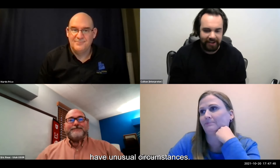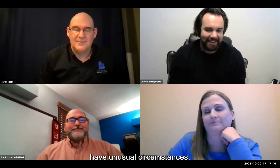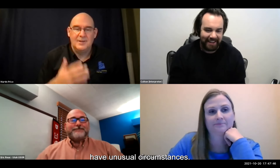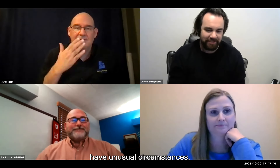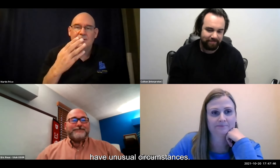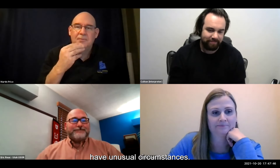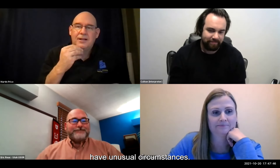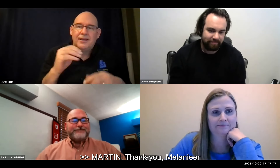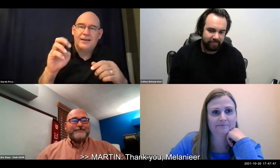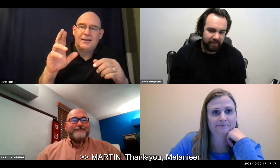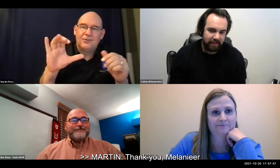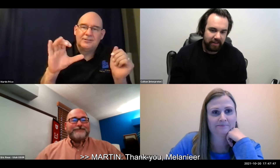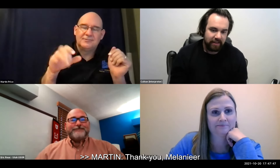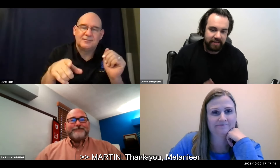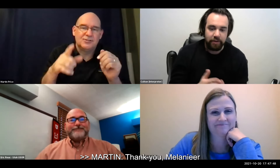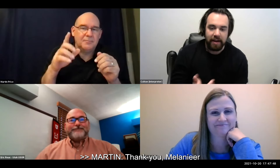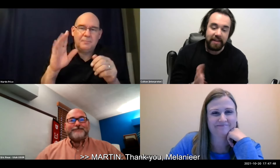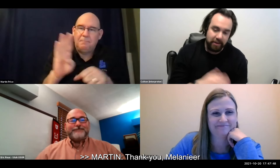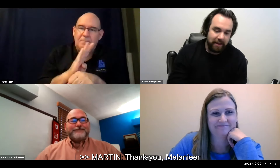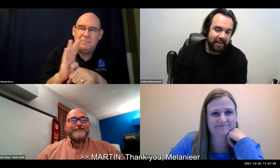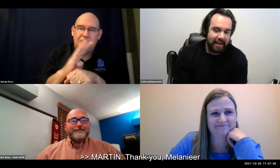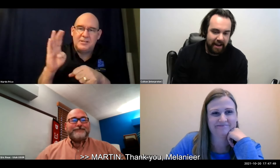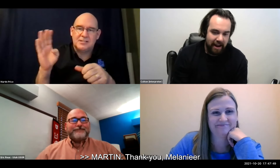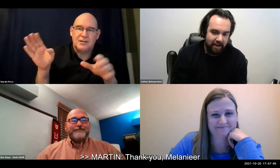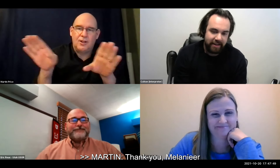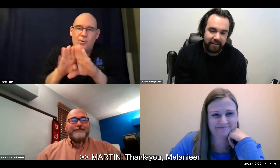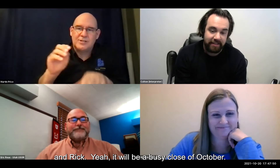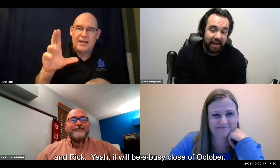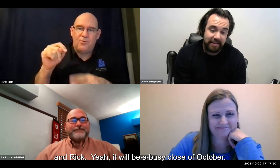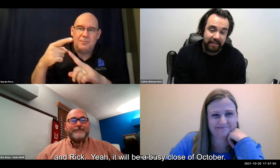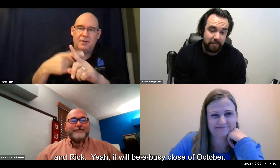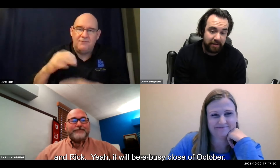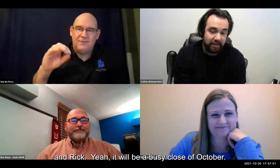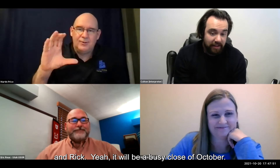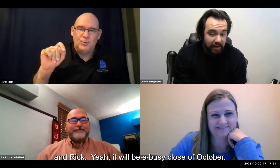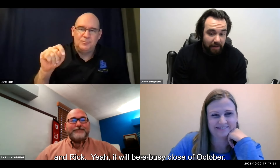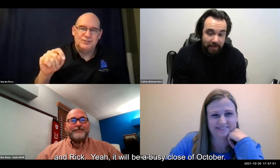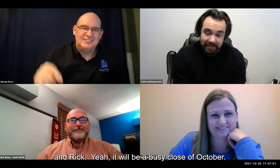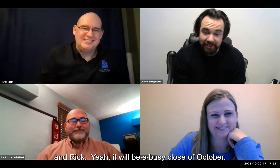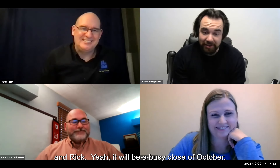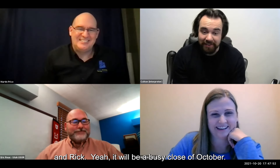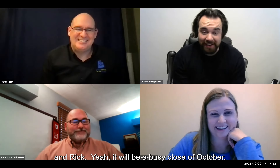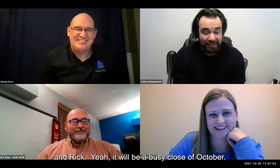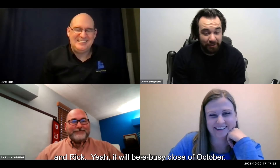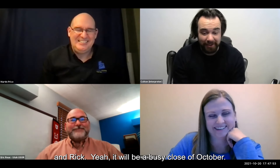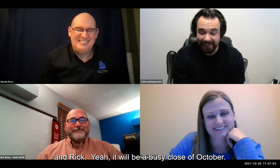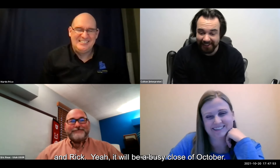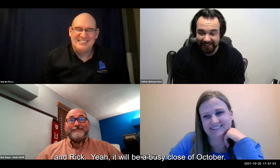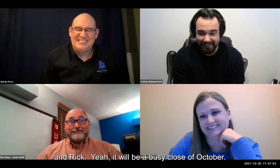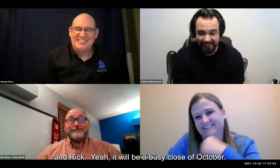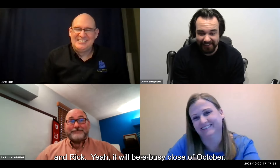All right, great, thank you. Thank you, Melanie and Eric. Yeah, it is gonna be a busy close of